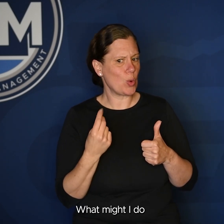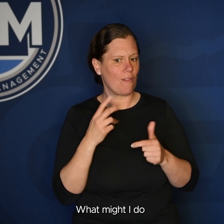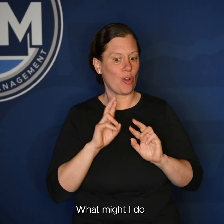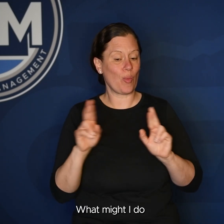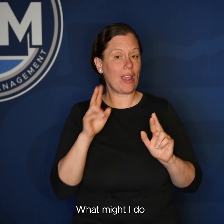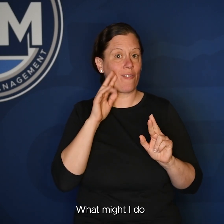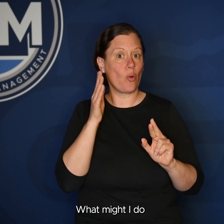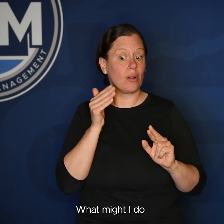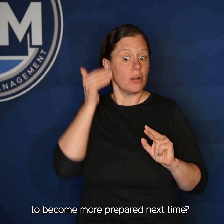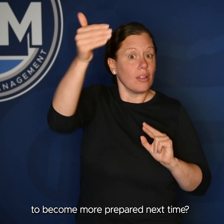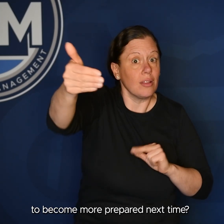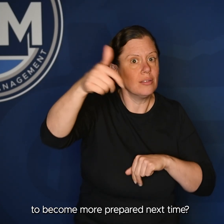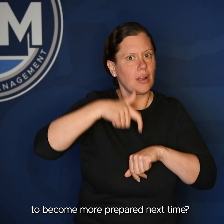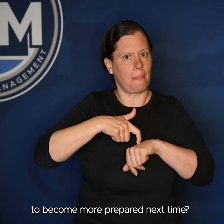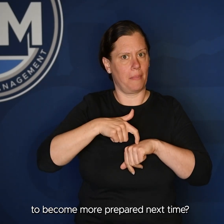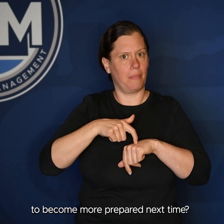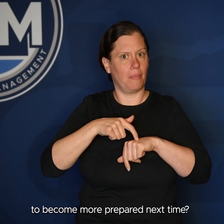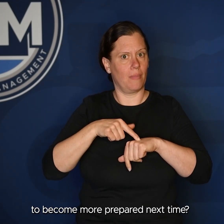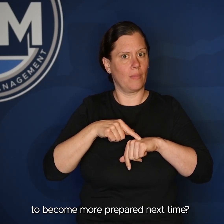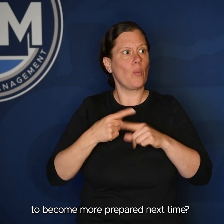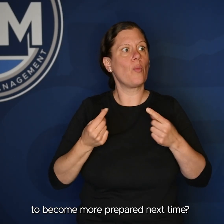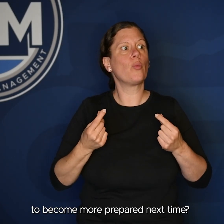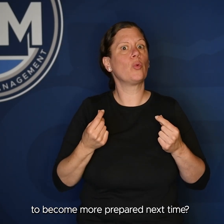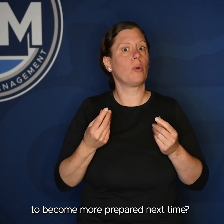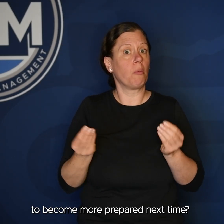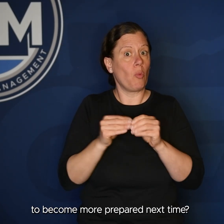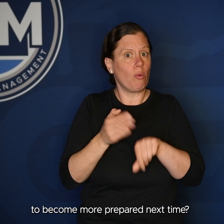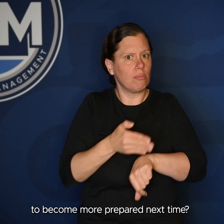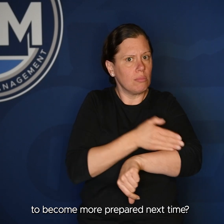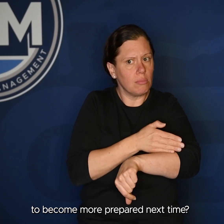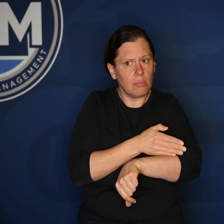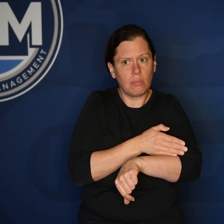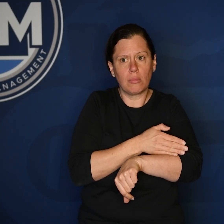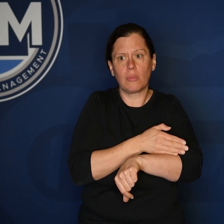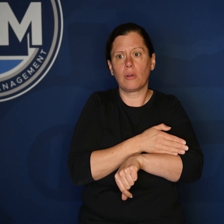What might I do to become more prepared next time?